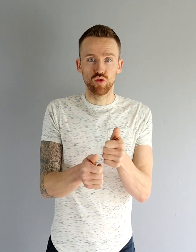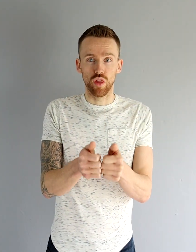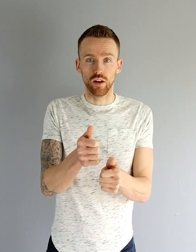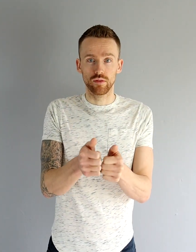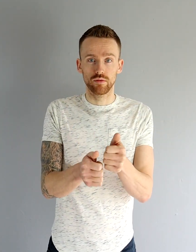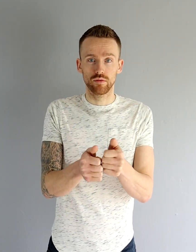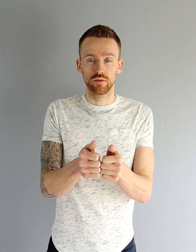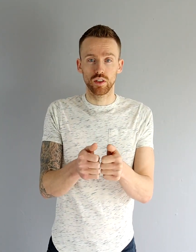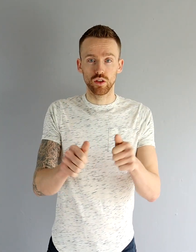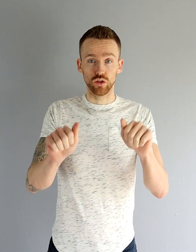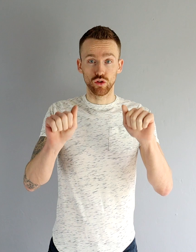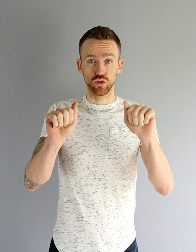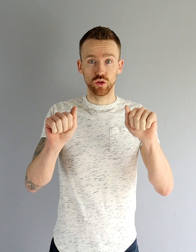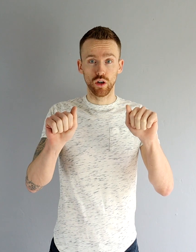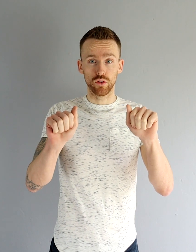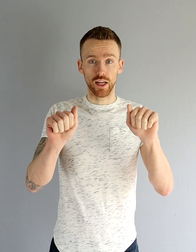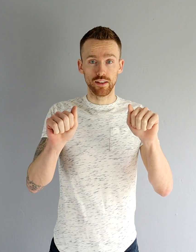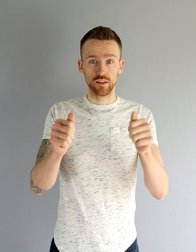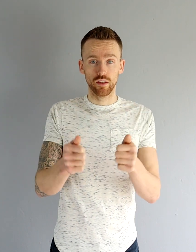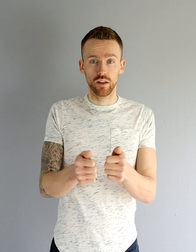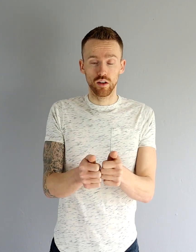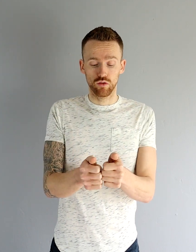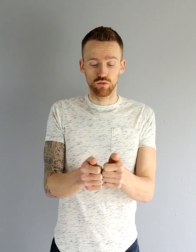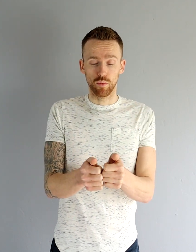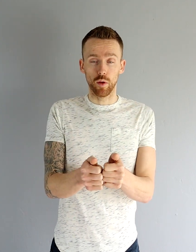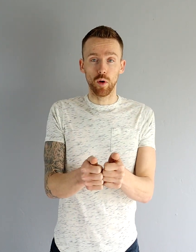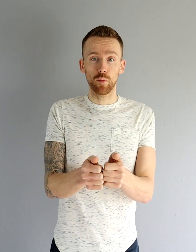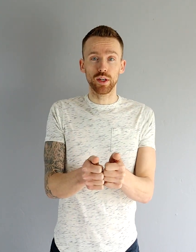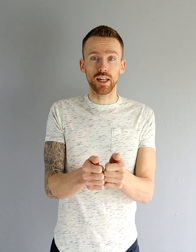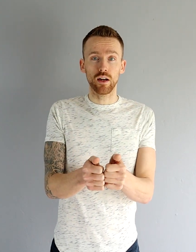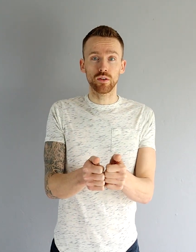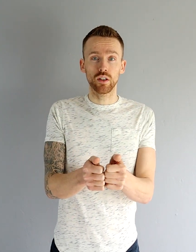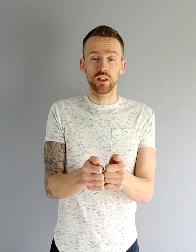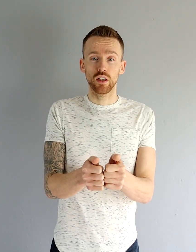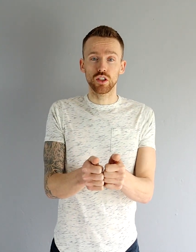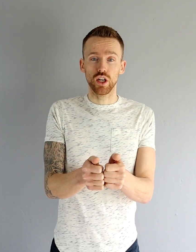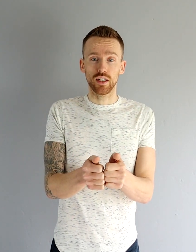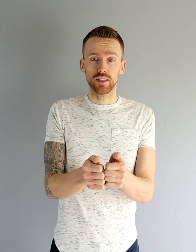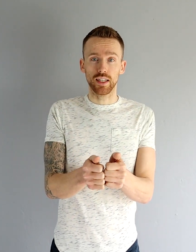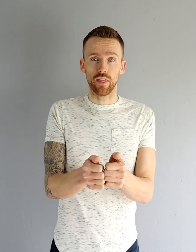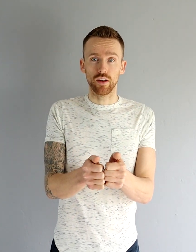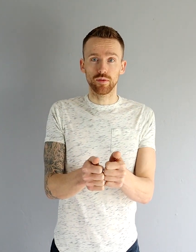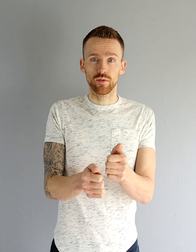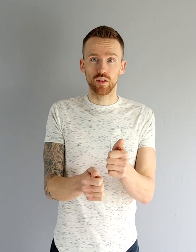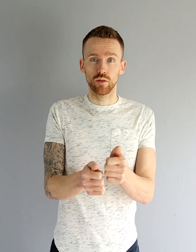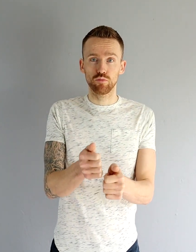Brother. Two closed hands, rub them up and down, gently together.